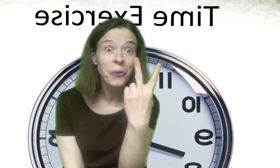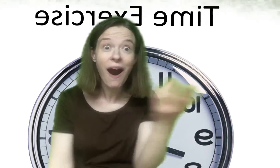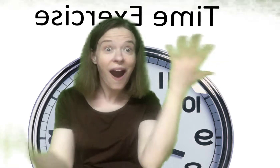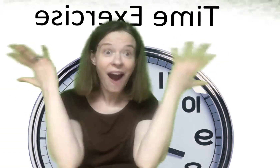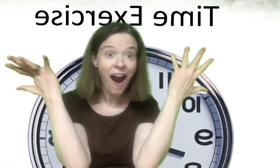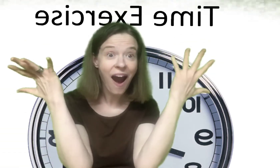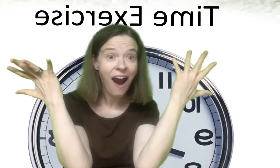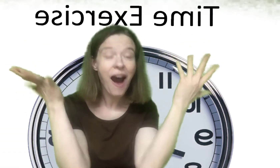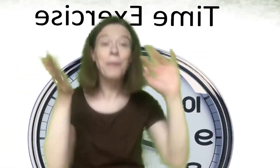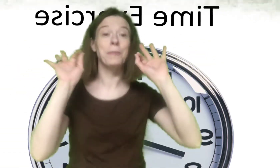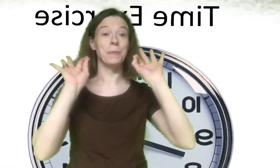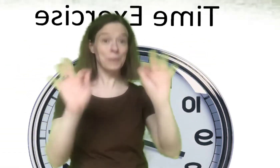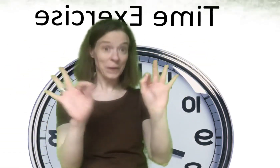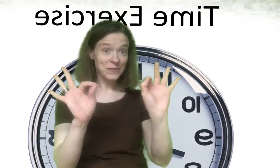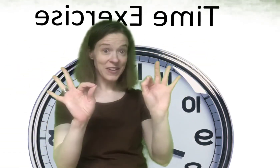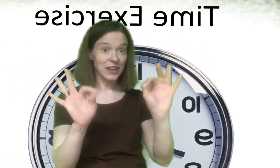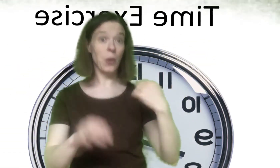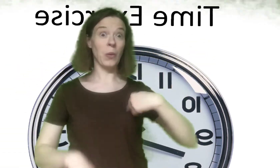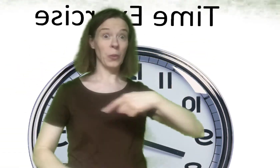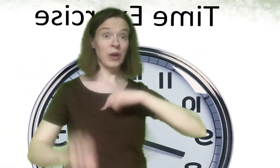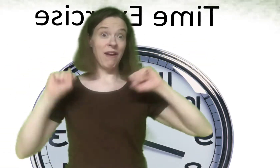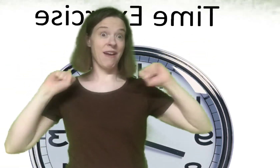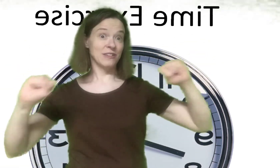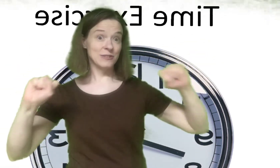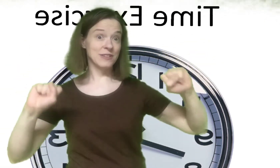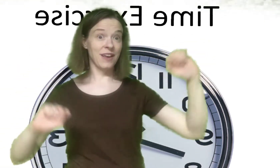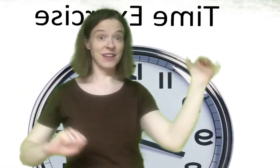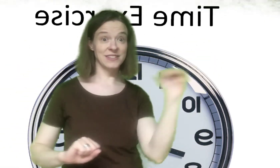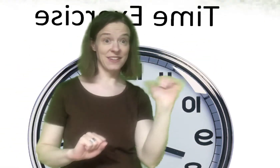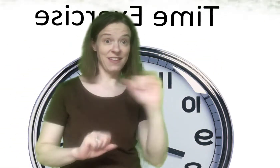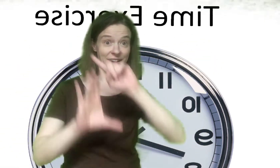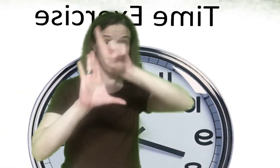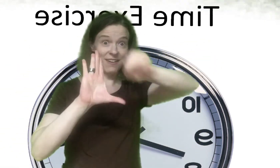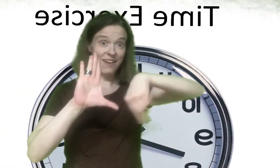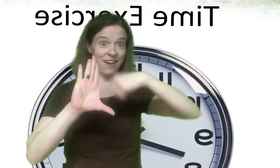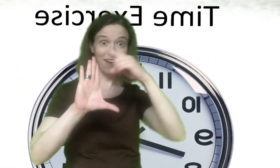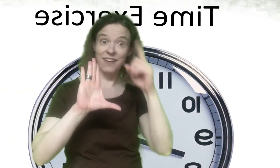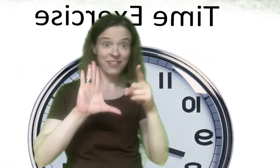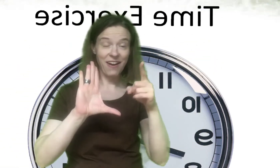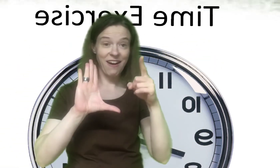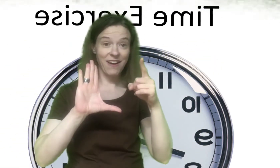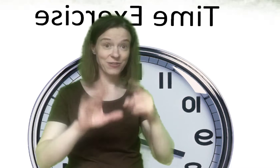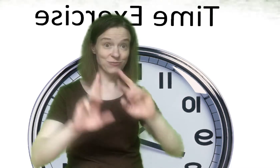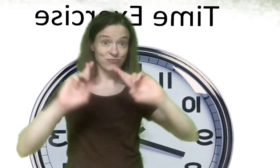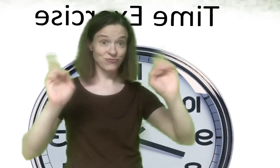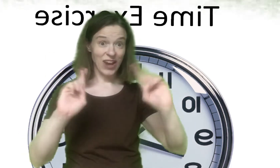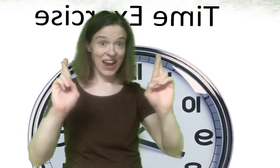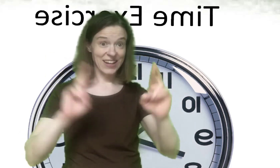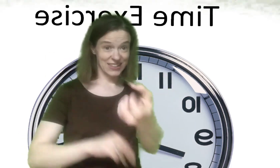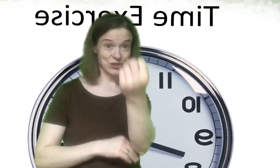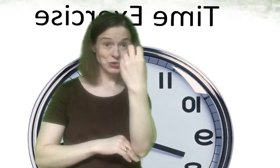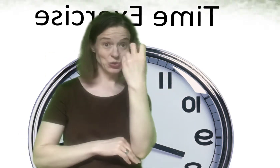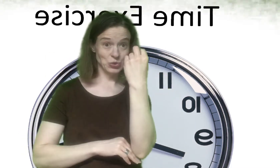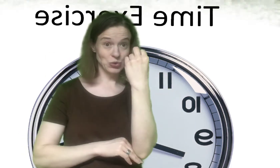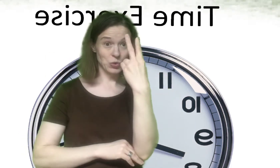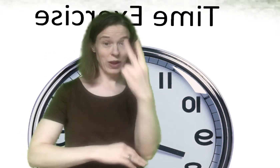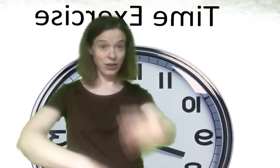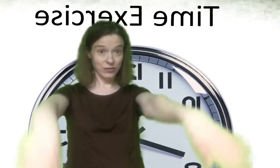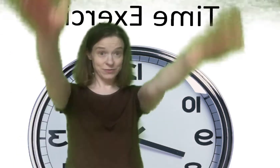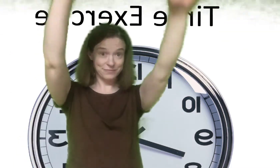2. Ah, perfect. So we are going to exercise like a clock. Are you ready? First,